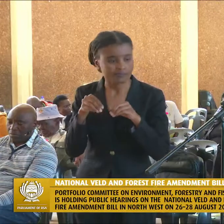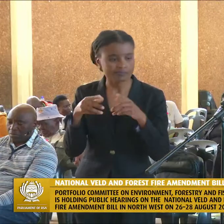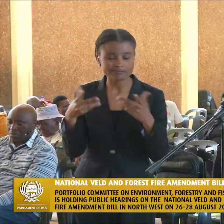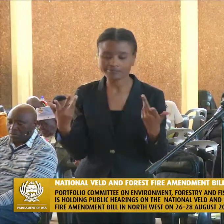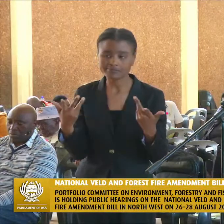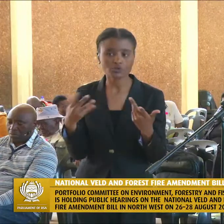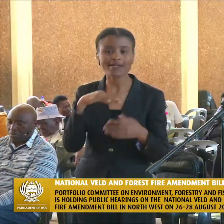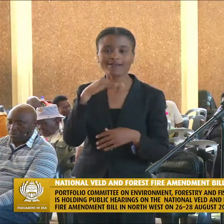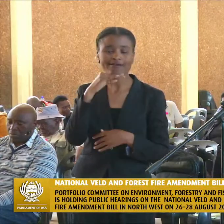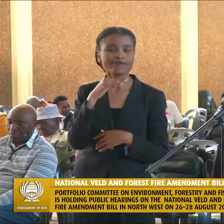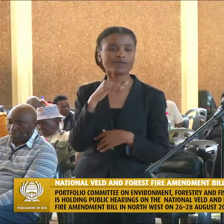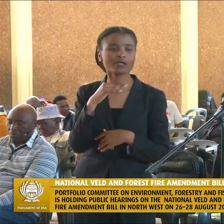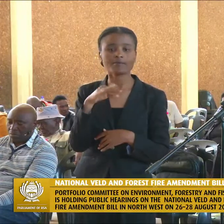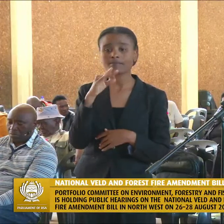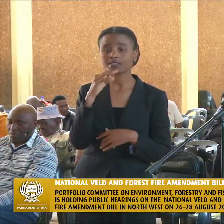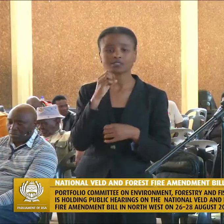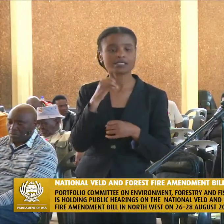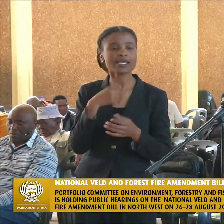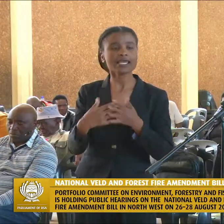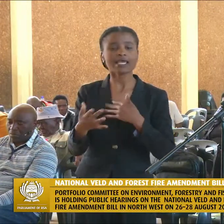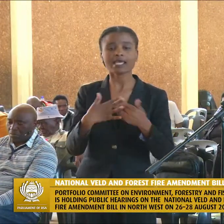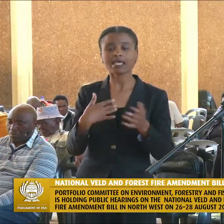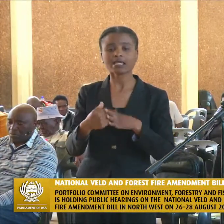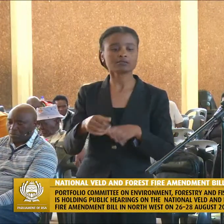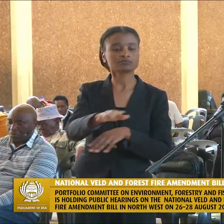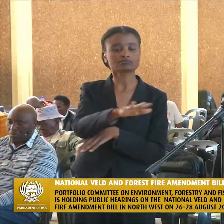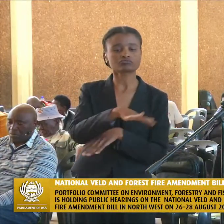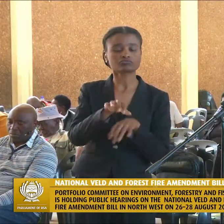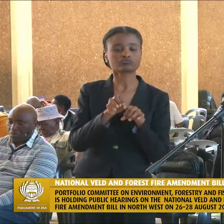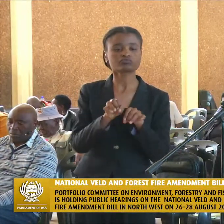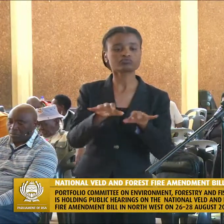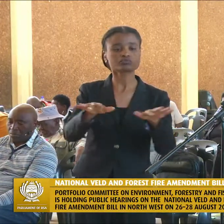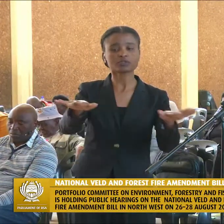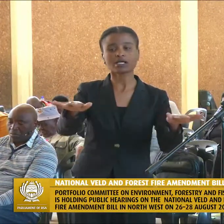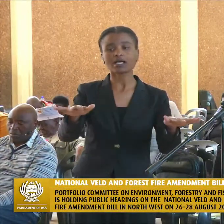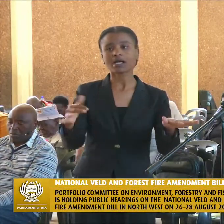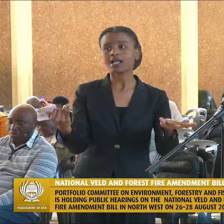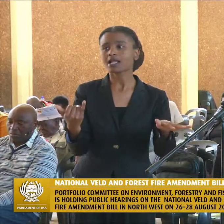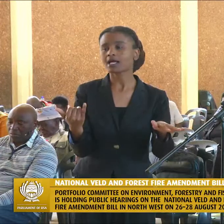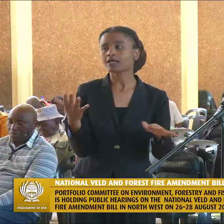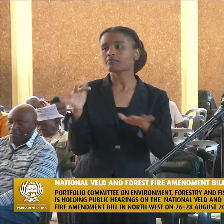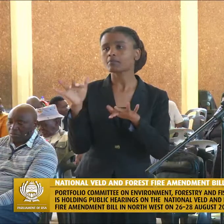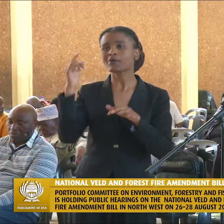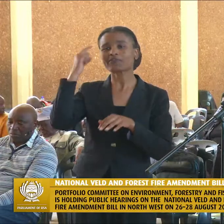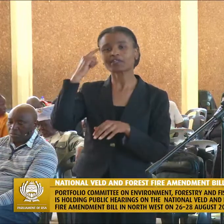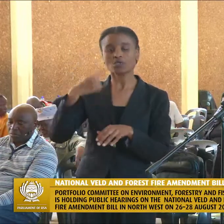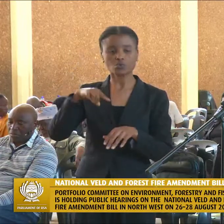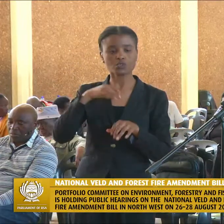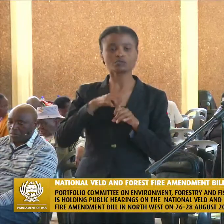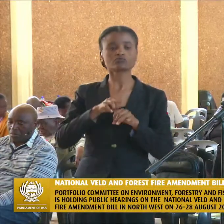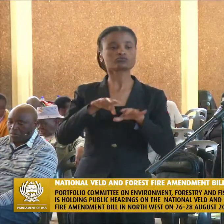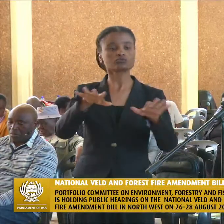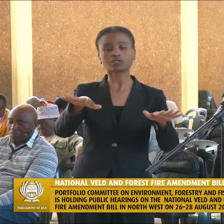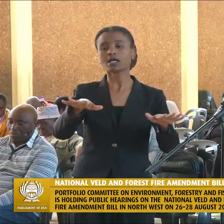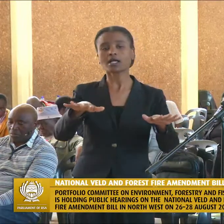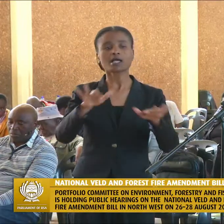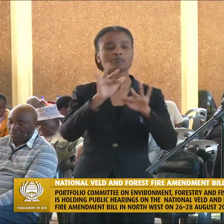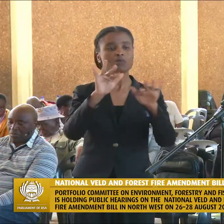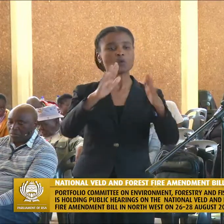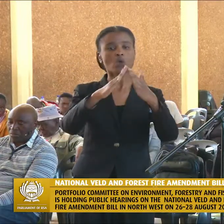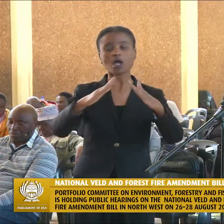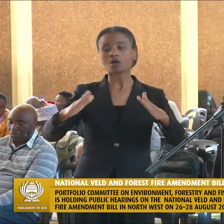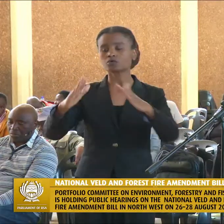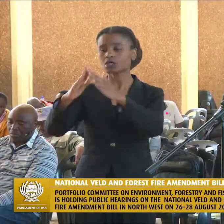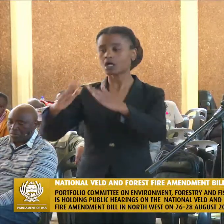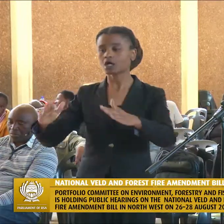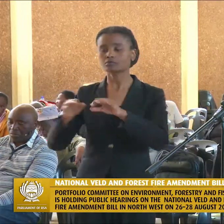who has the love for the livestock so it seems like we we put our livestock in the people's yards or